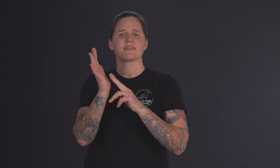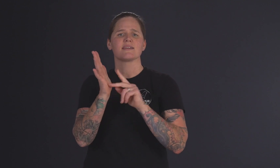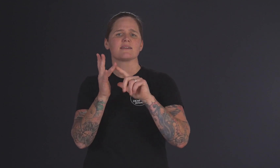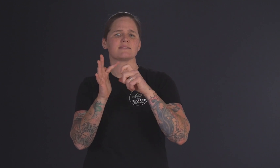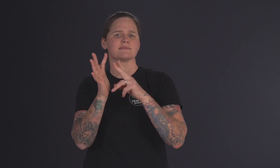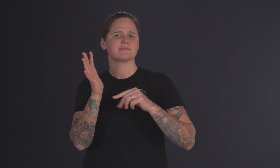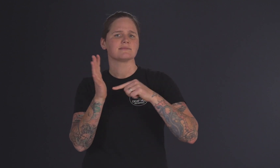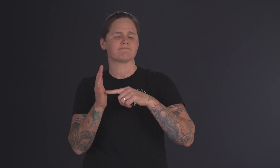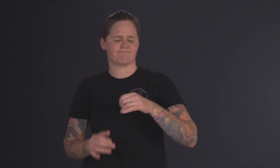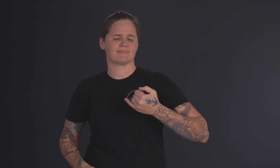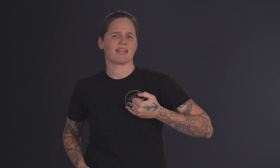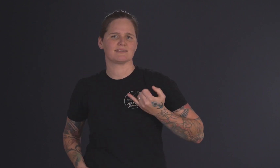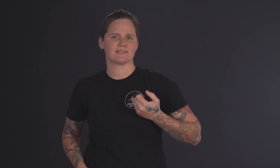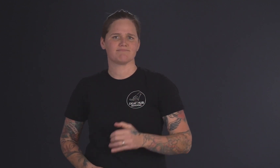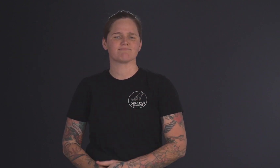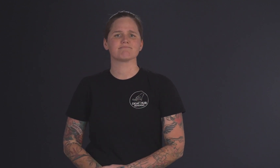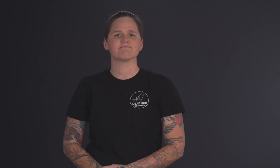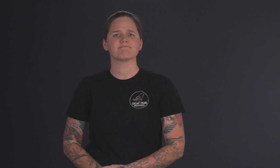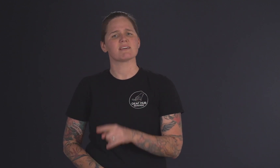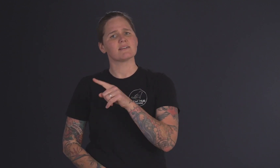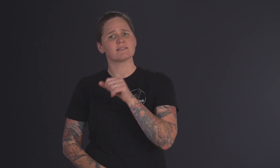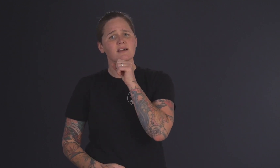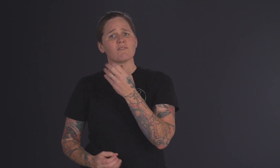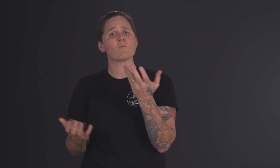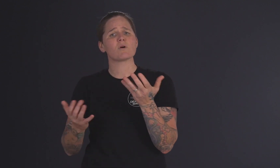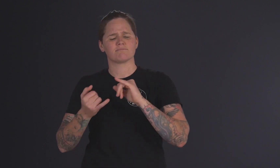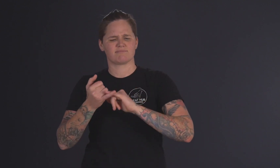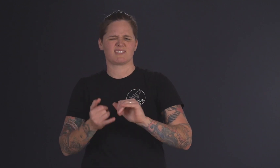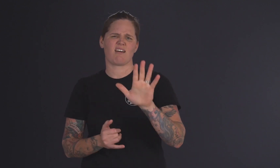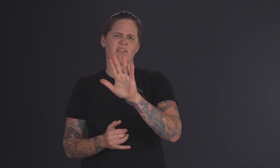Now we'll meet Innocent, who relocated to Australia from South Africa.